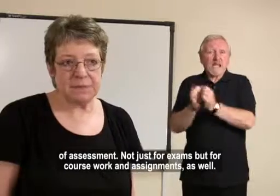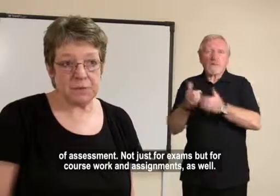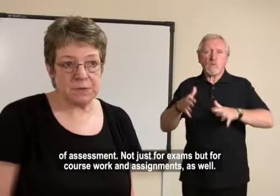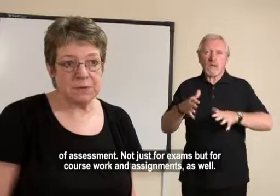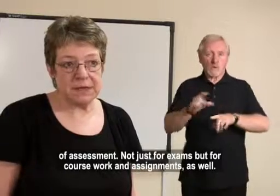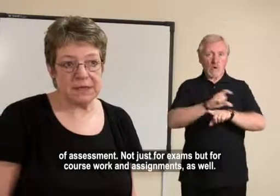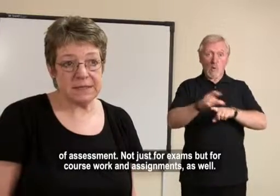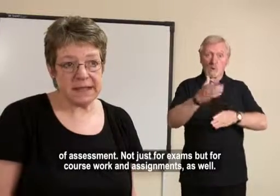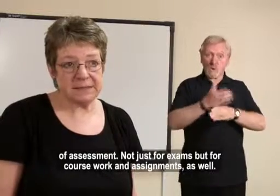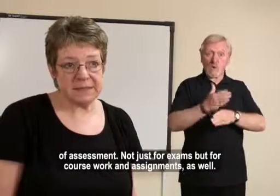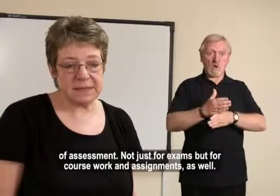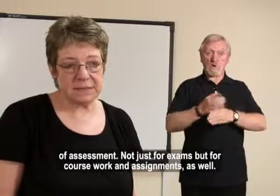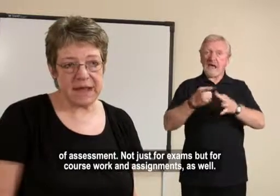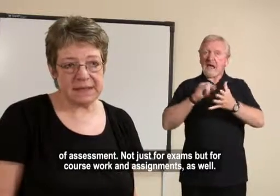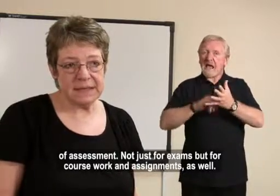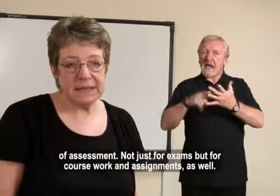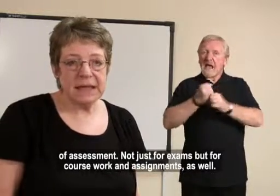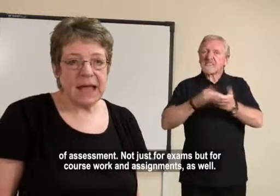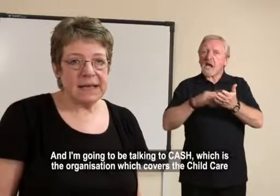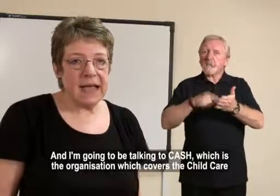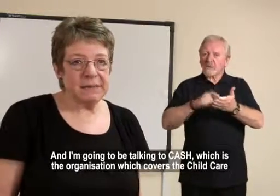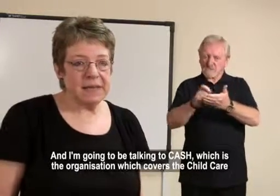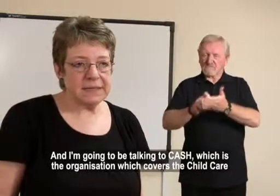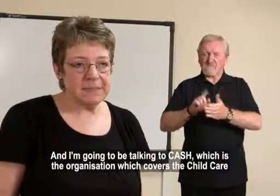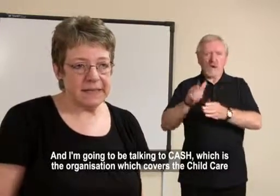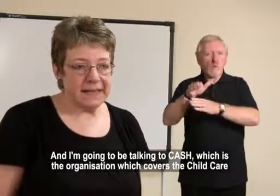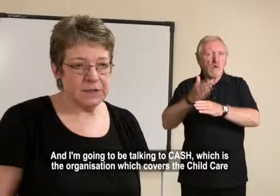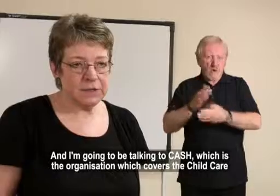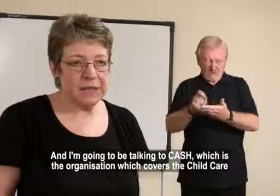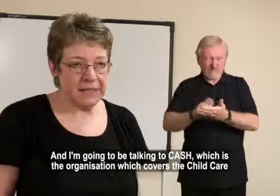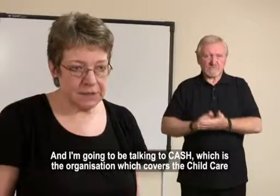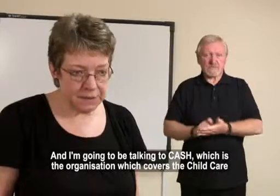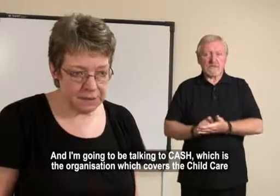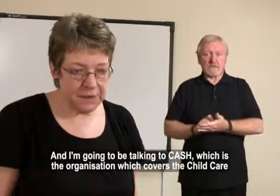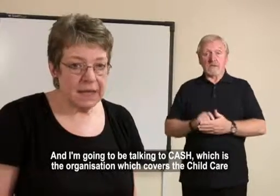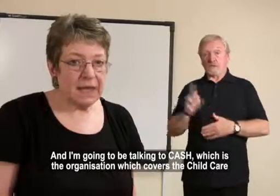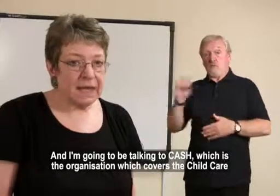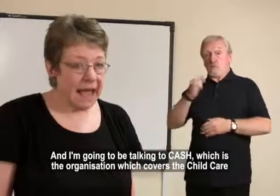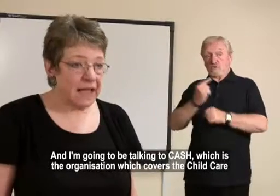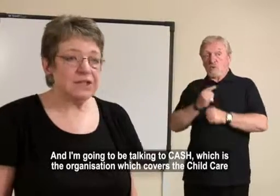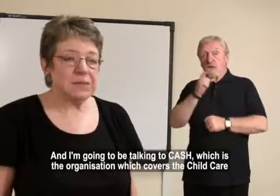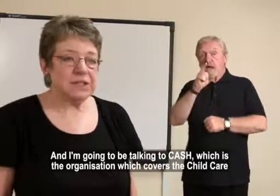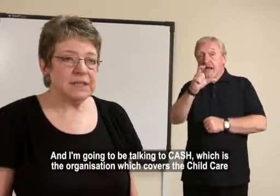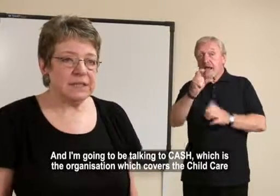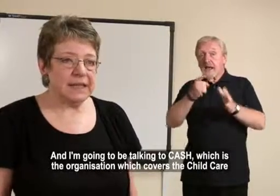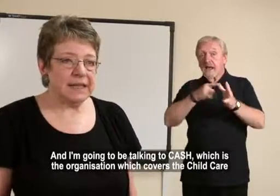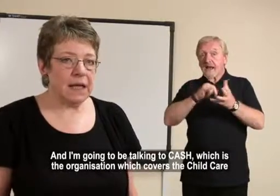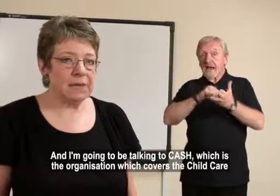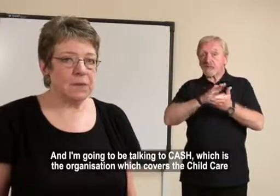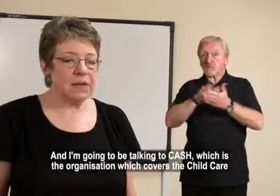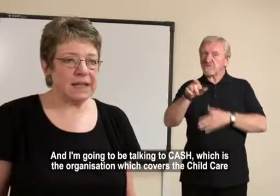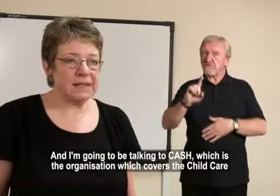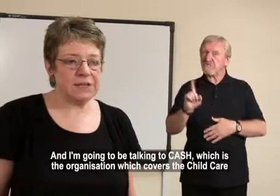exams but for coursework and assignments as well. And I'm going to be talking to CASH, which is